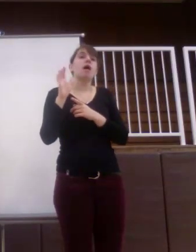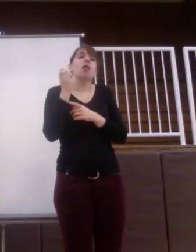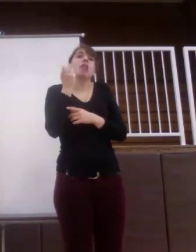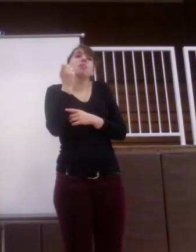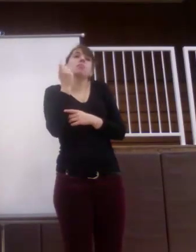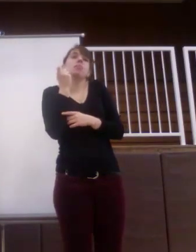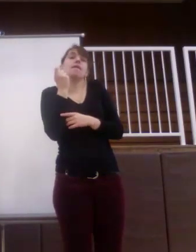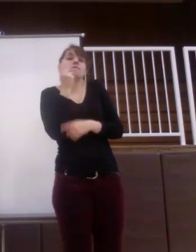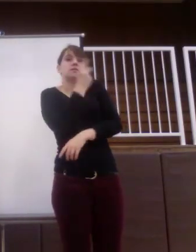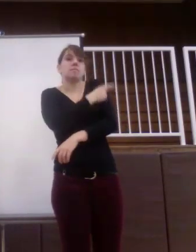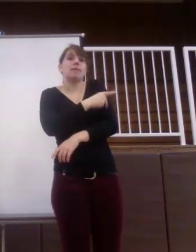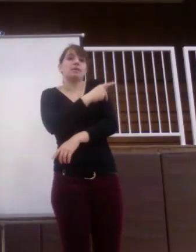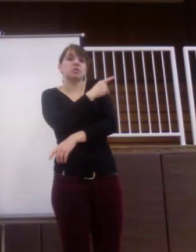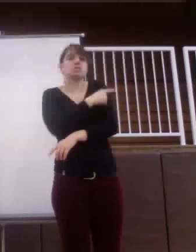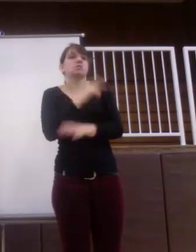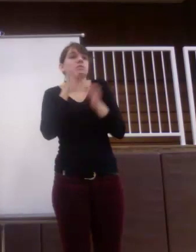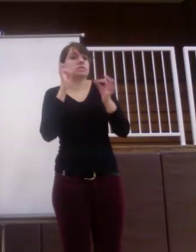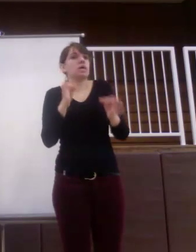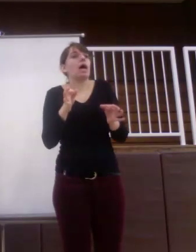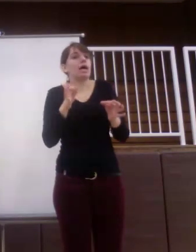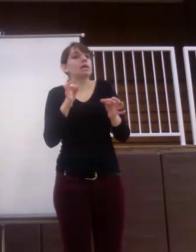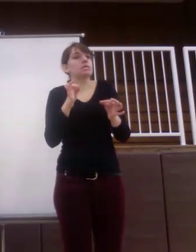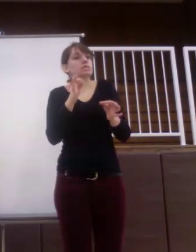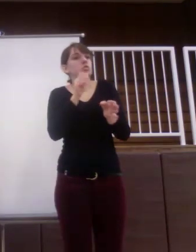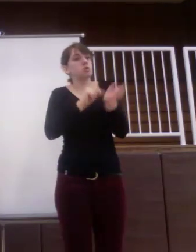suicide because of pain.